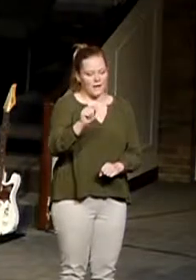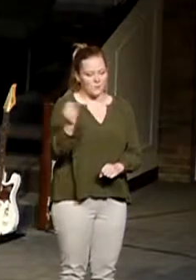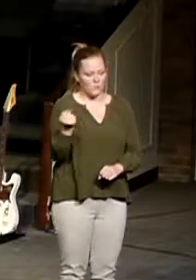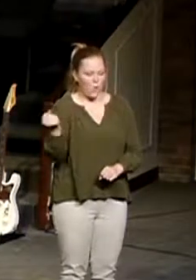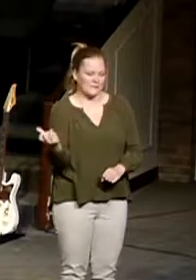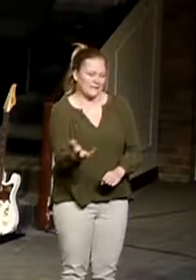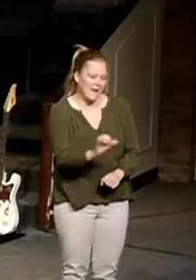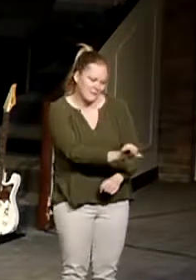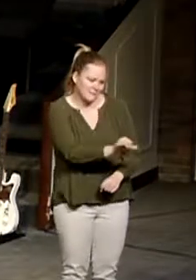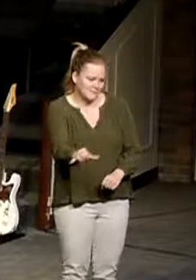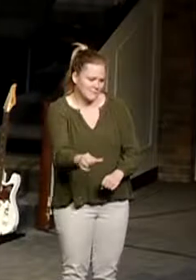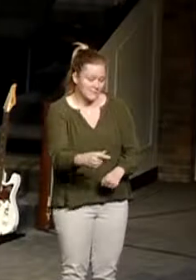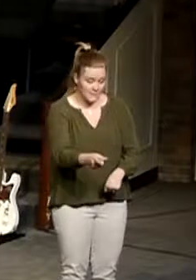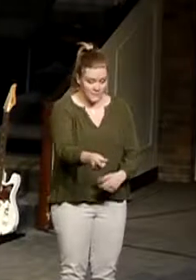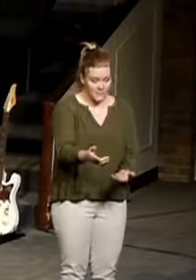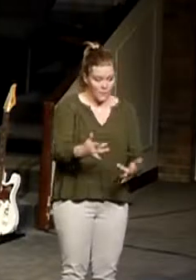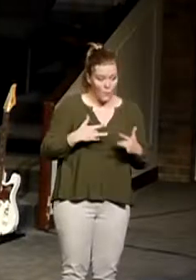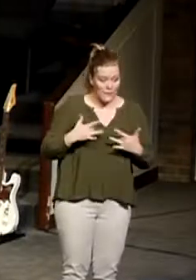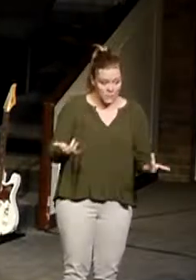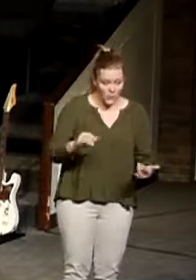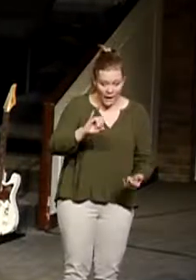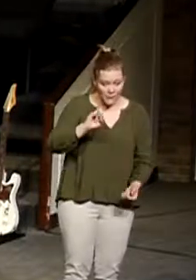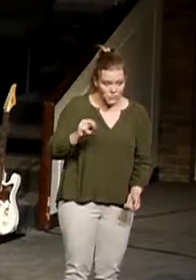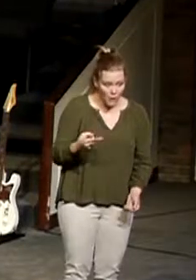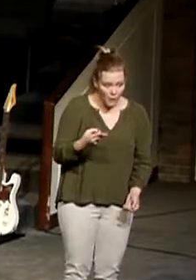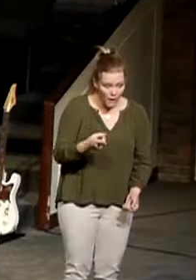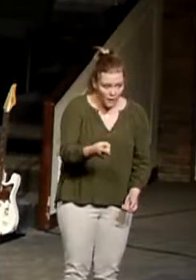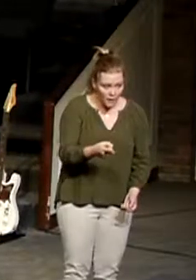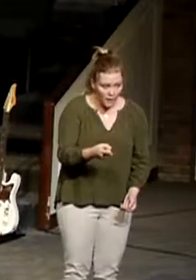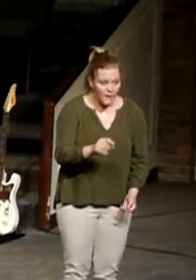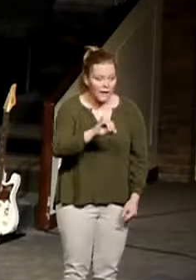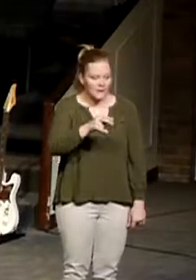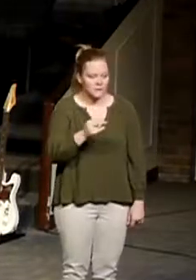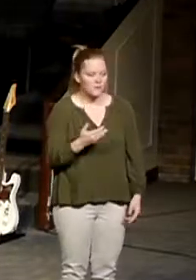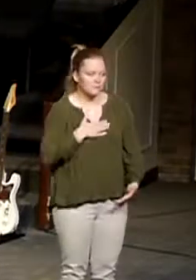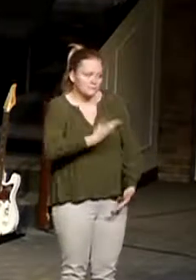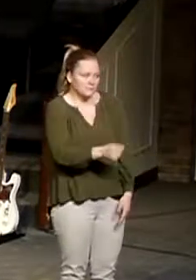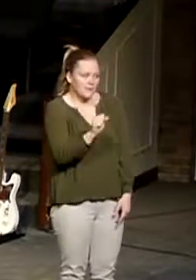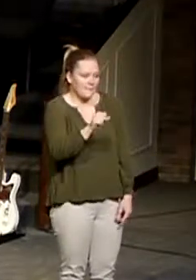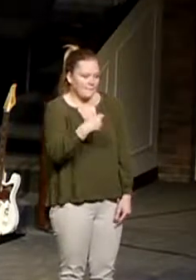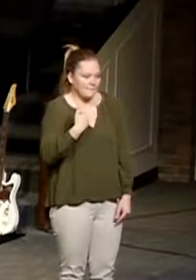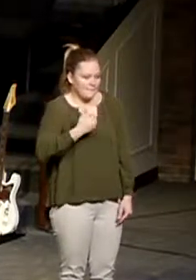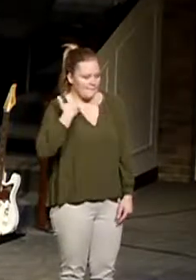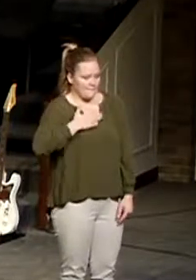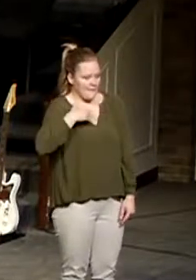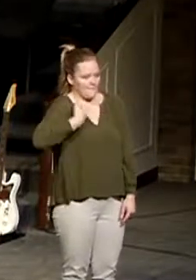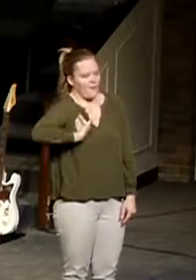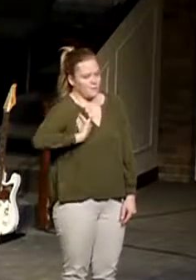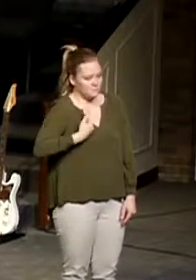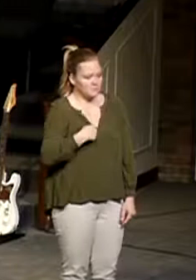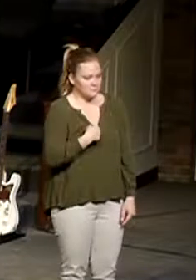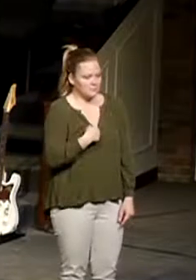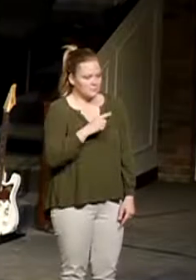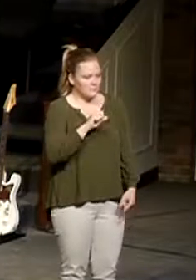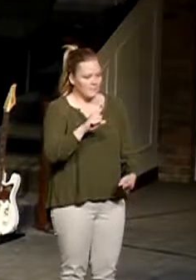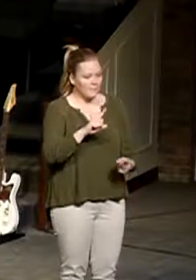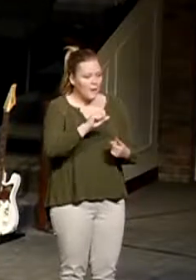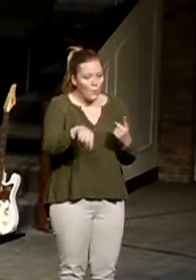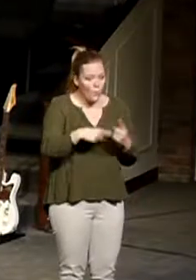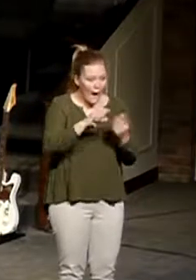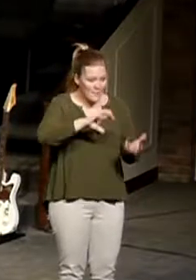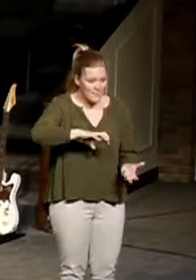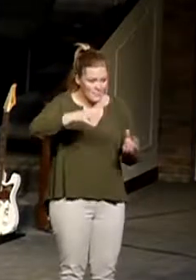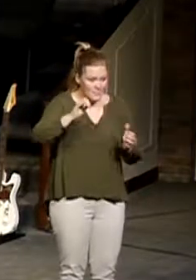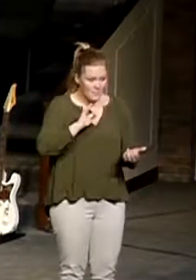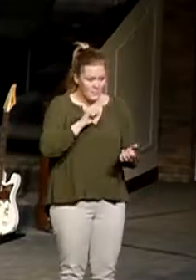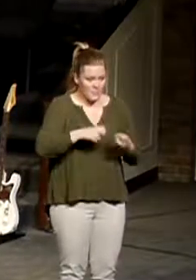said, "Tell us, what is going on?" And he says, "Yeah, it's me. It's me. But when the crisis comes," what do they ask